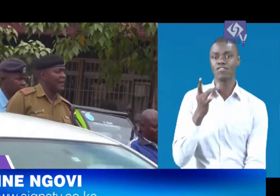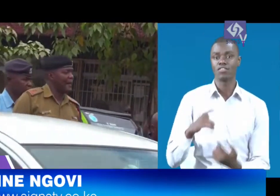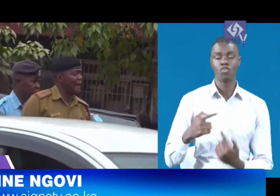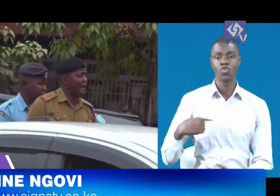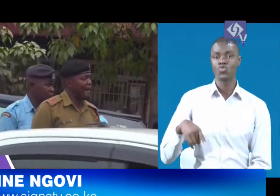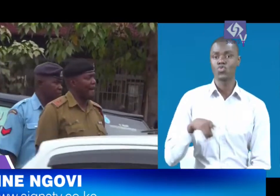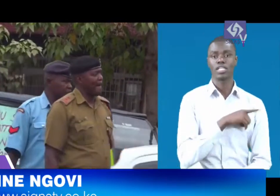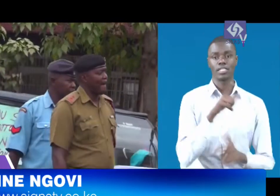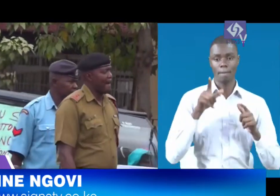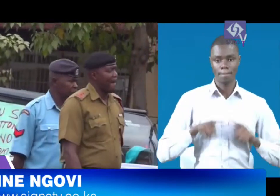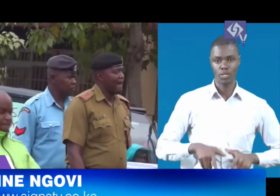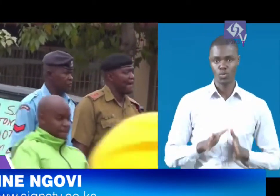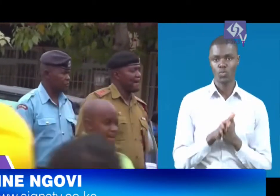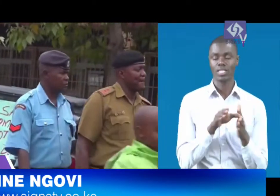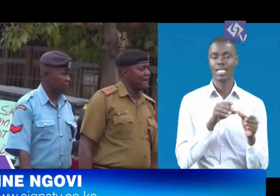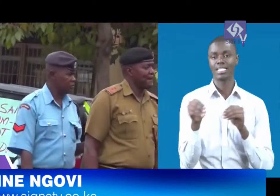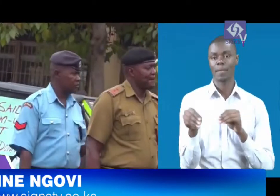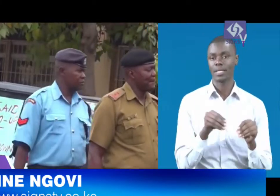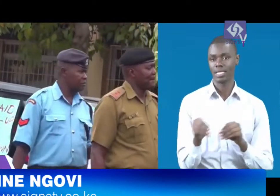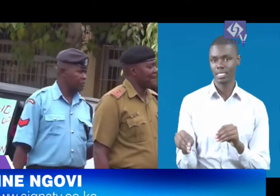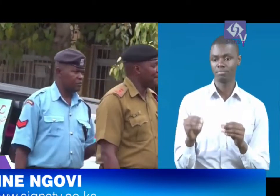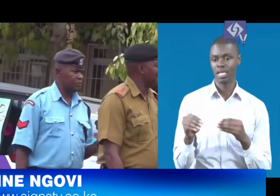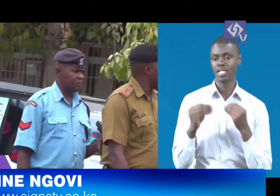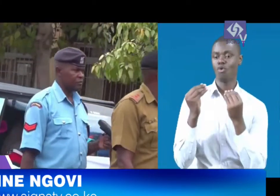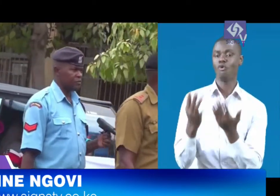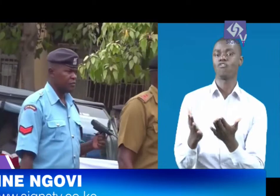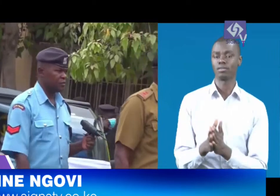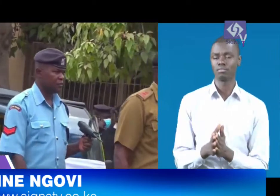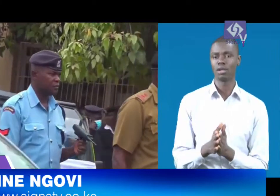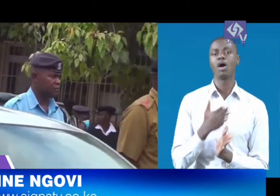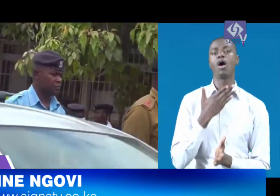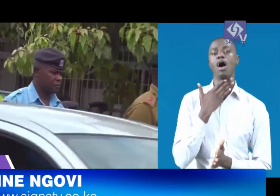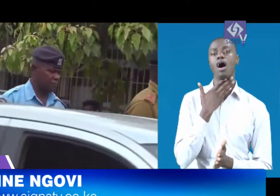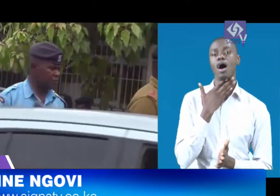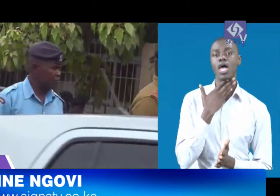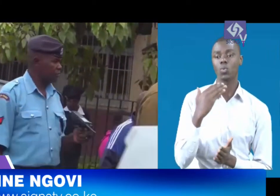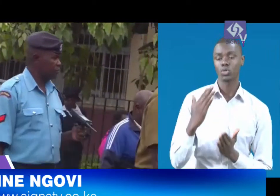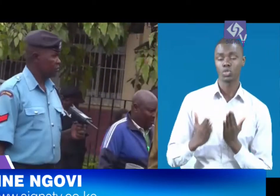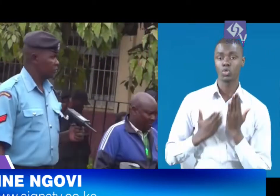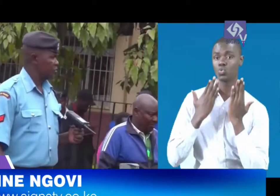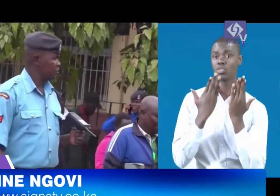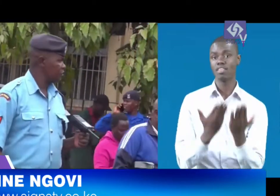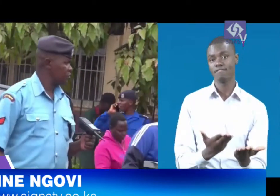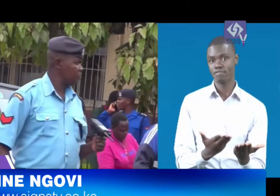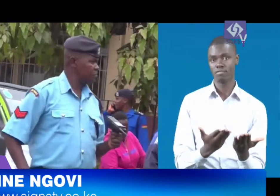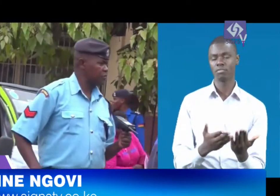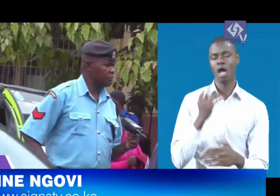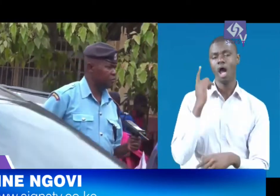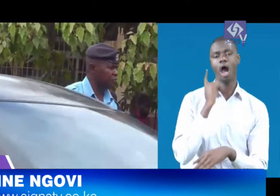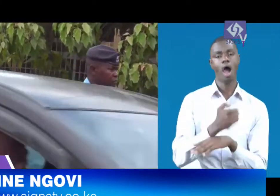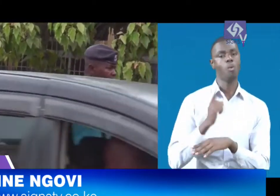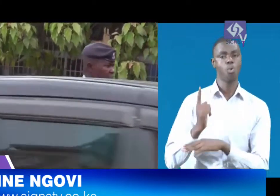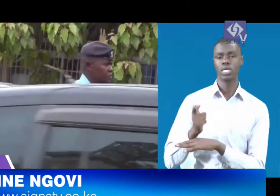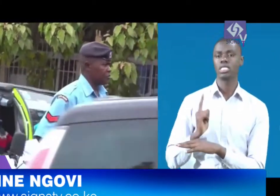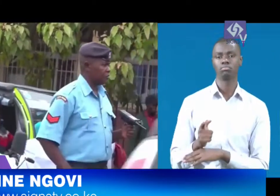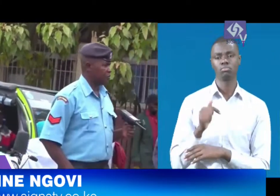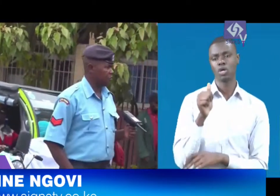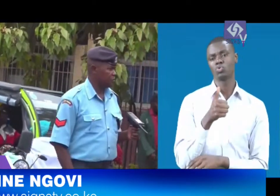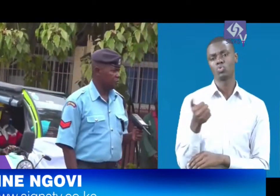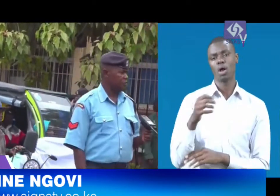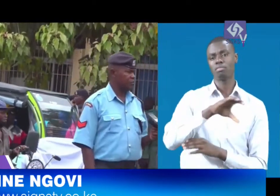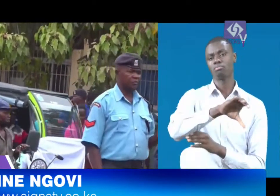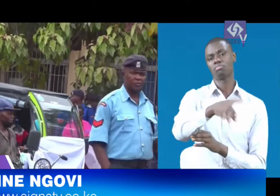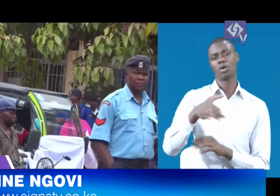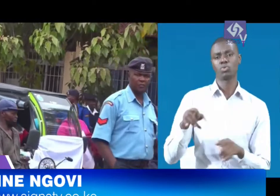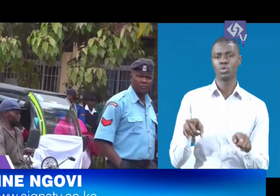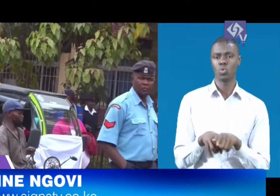persons with disabilities is offered. I just want to give a caution to other counties as